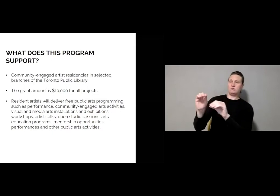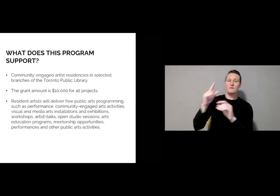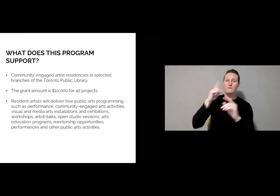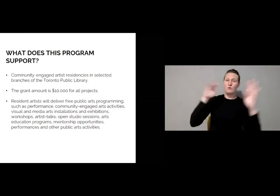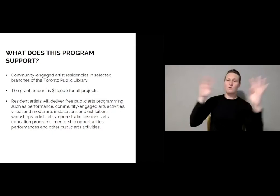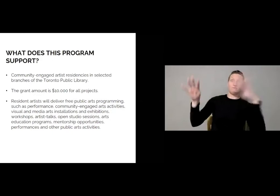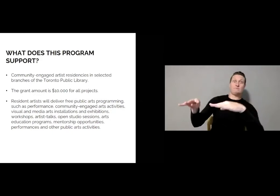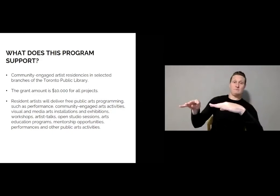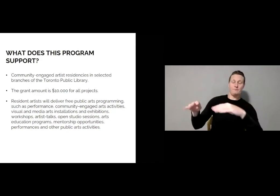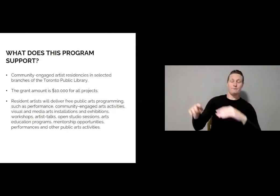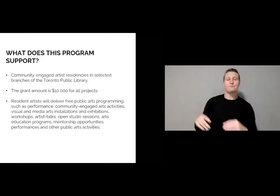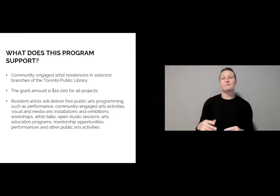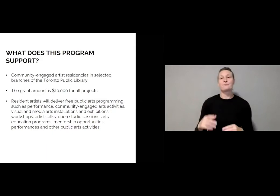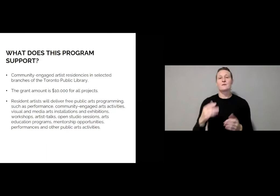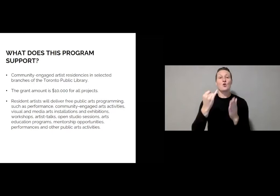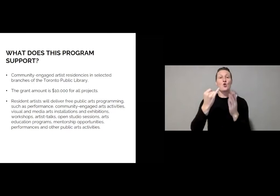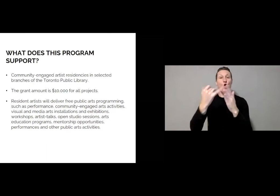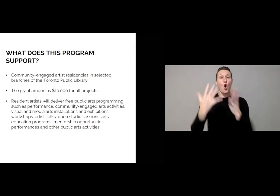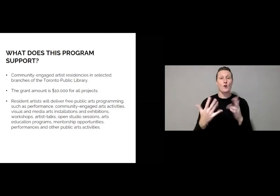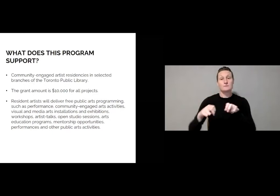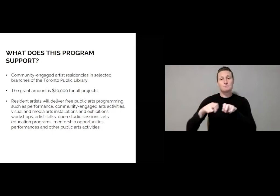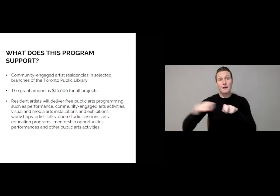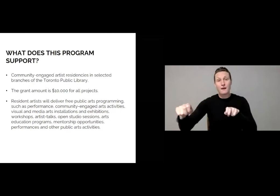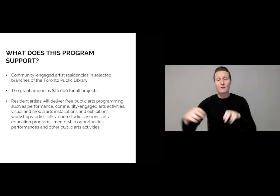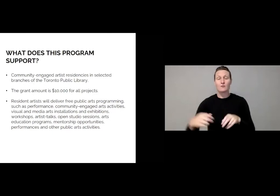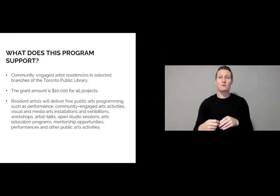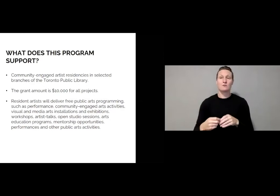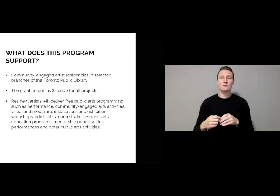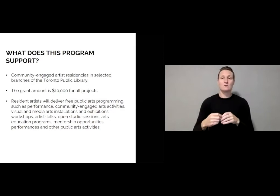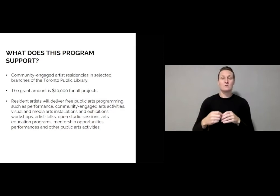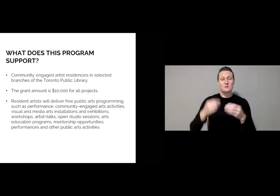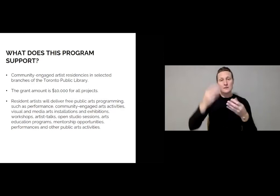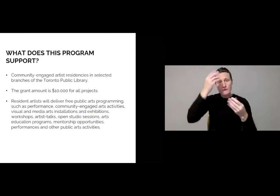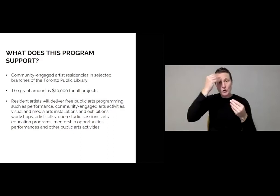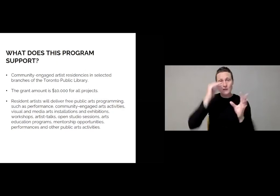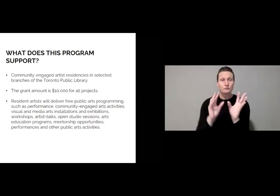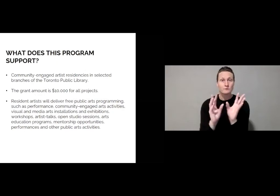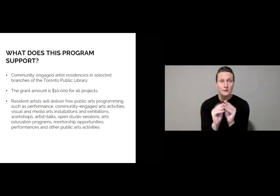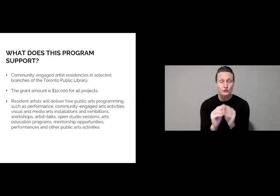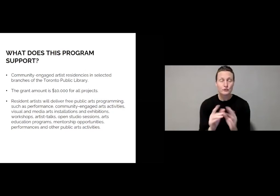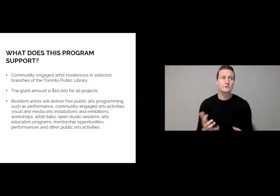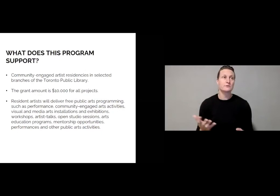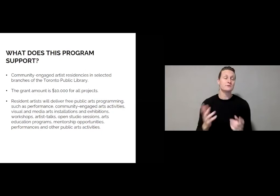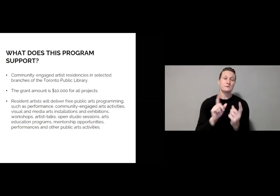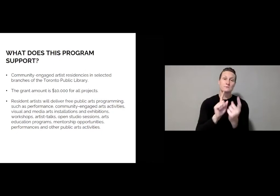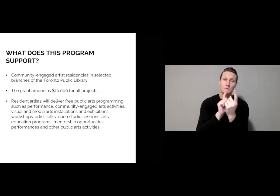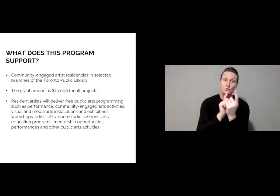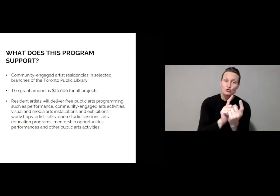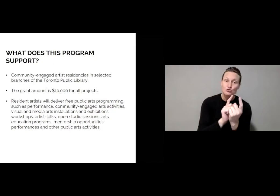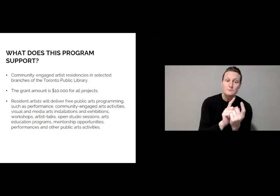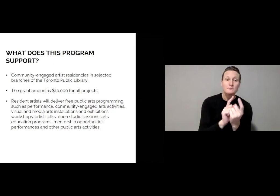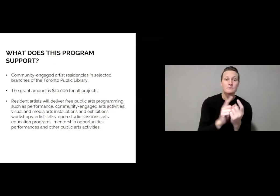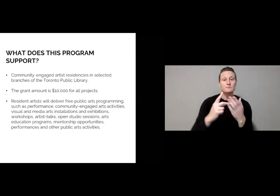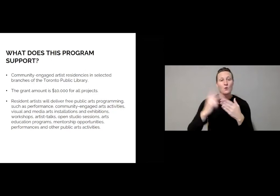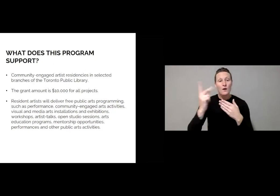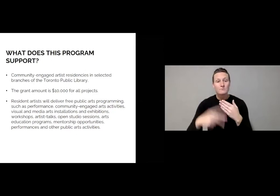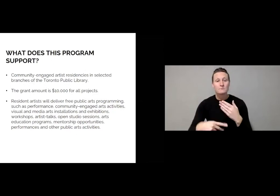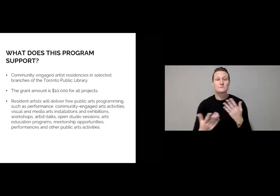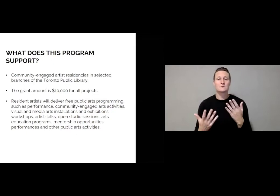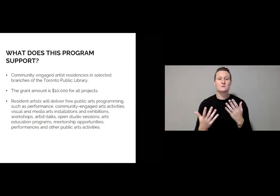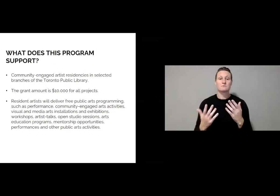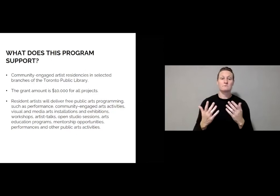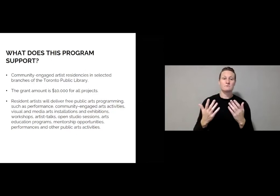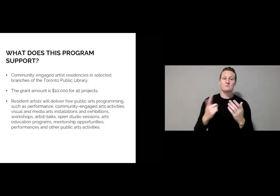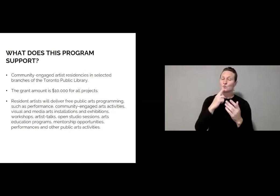open studio sessions, arts education programs, mentorship opportunities, or really kind